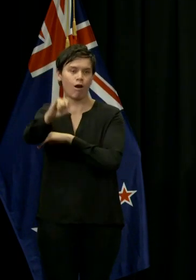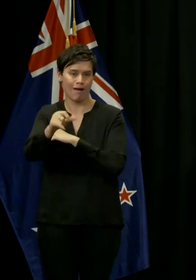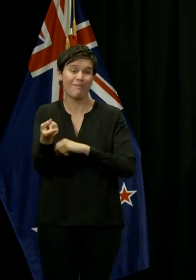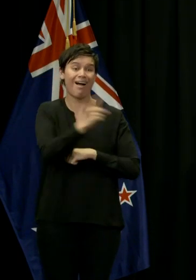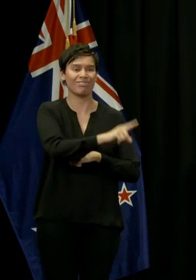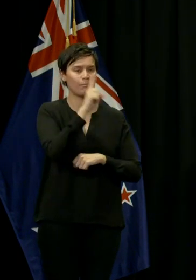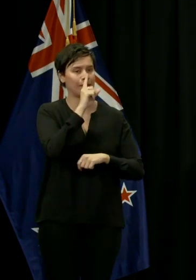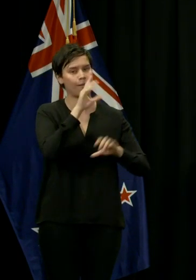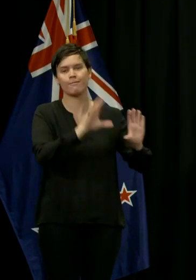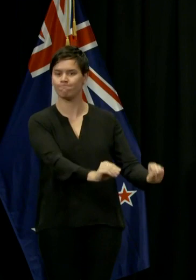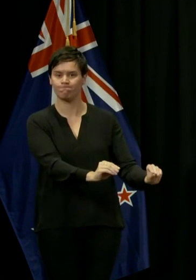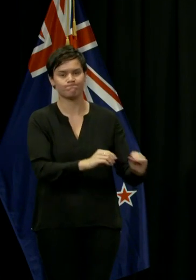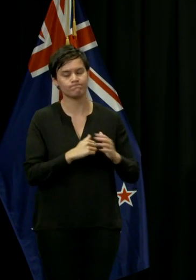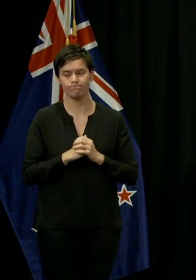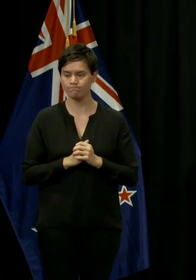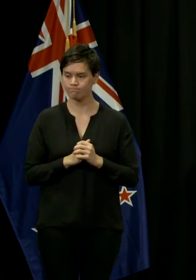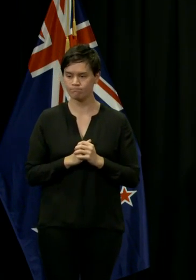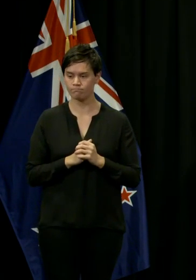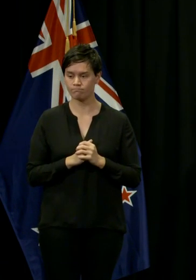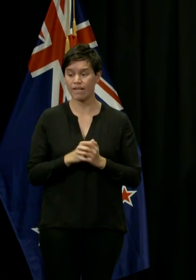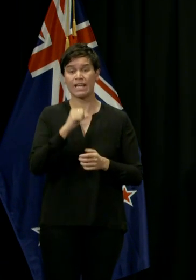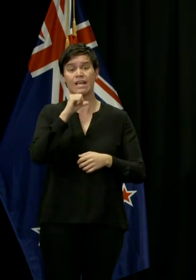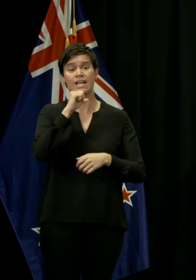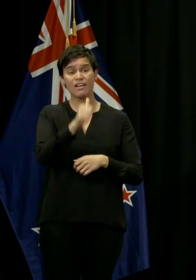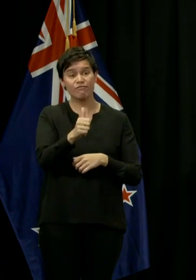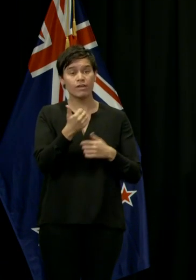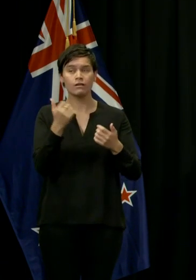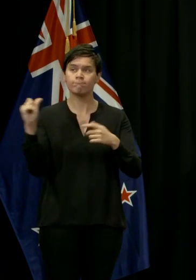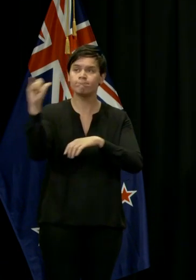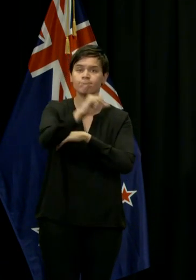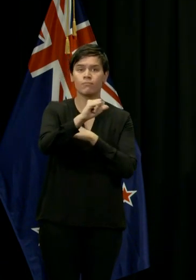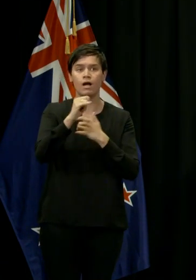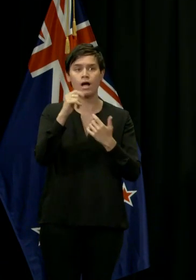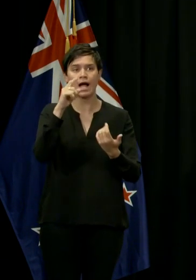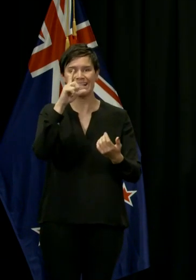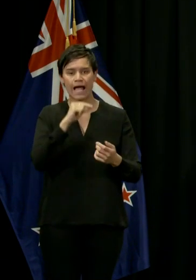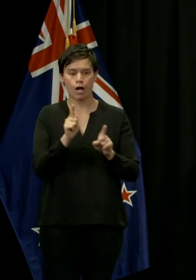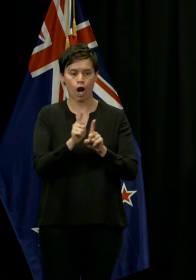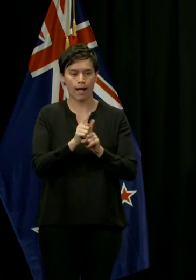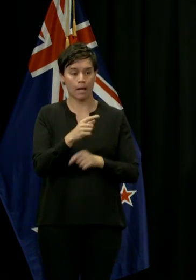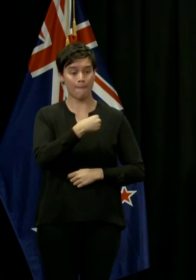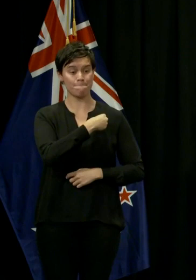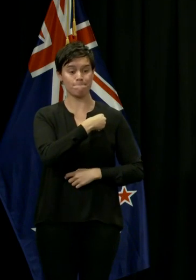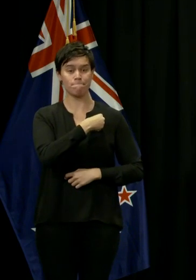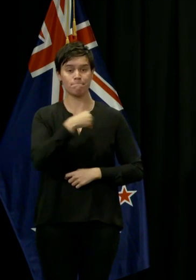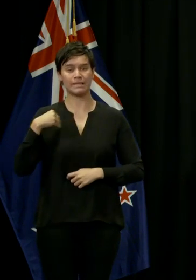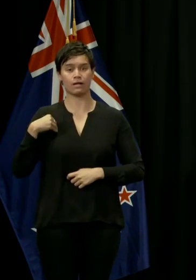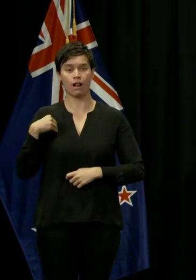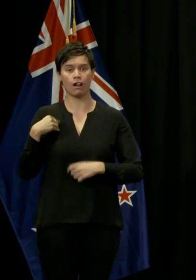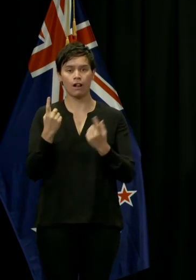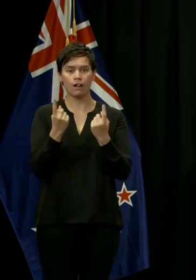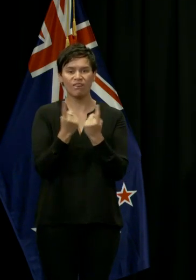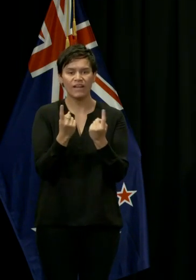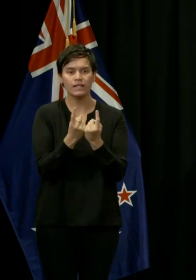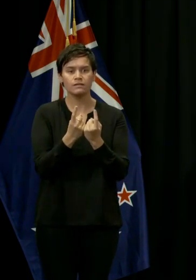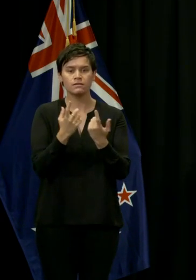those working in essential services, for medical reasons and to move essential goods, including ferry services between the North and South